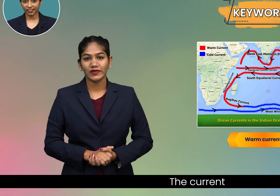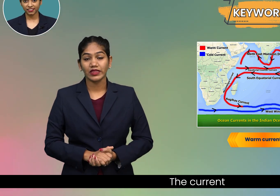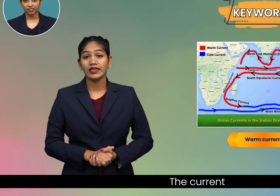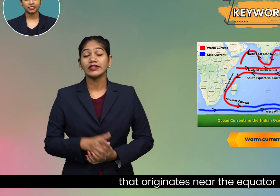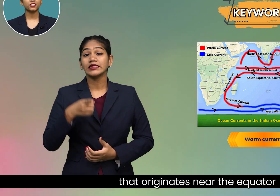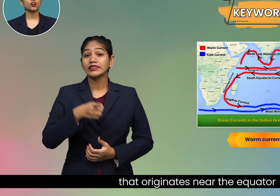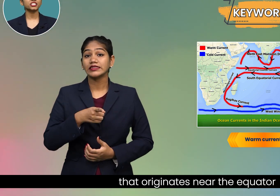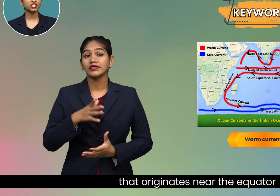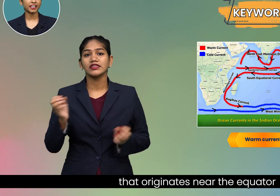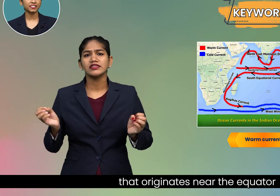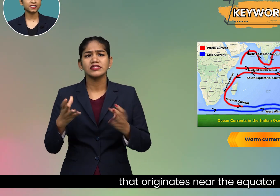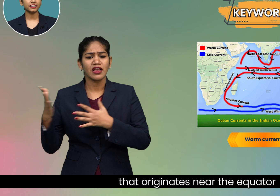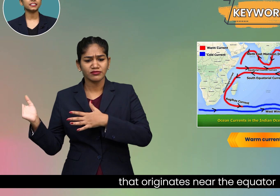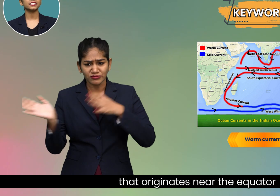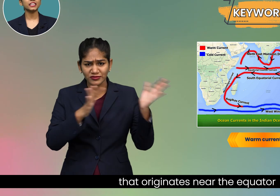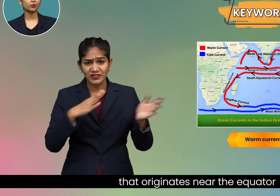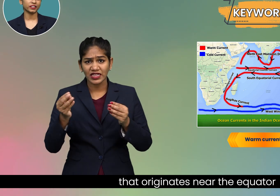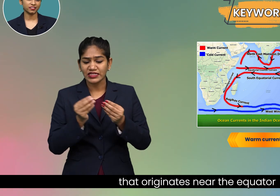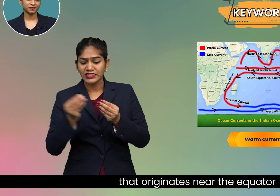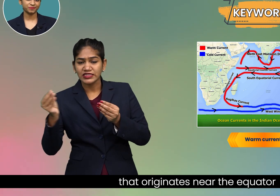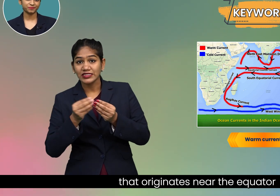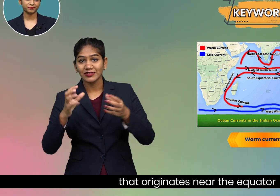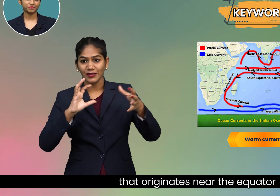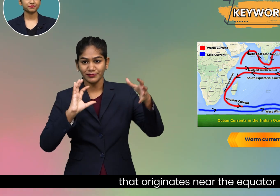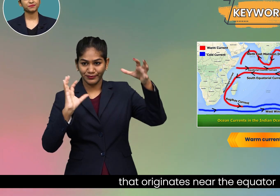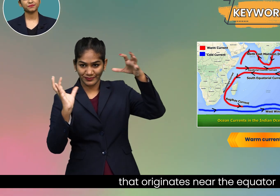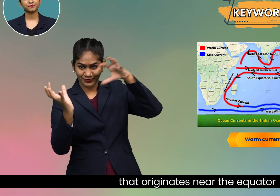the current that originates near the equator